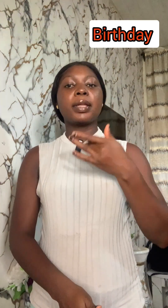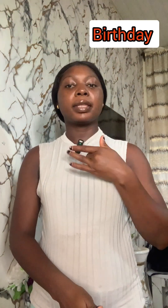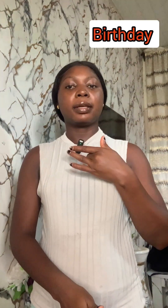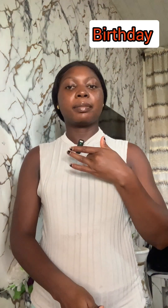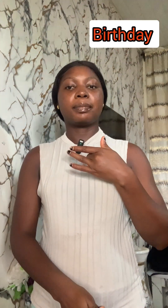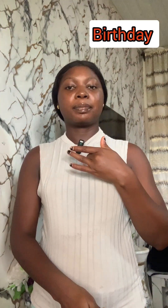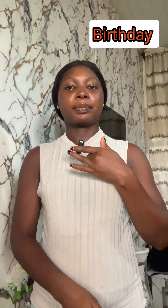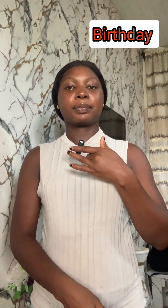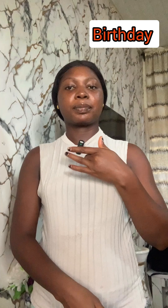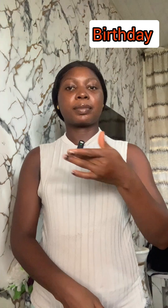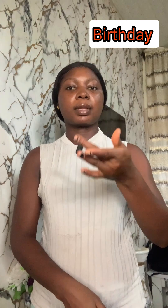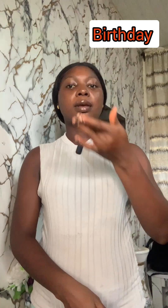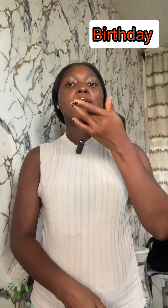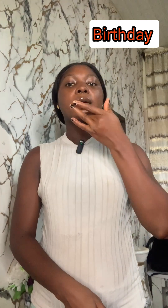Birthday.